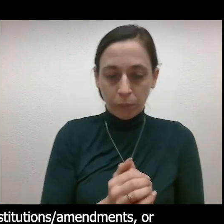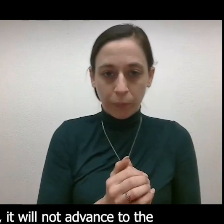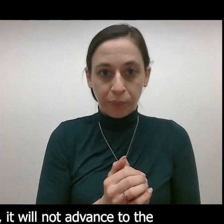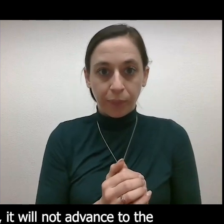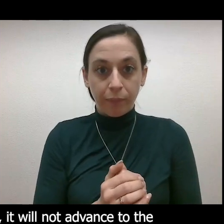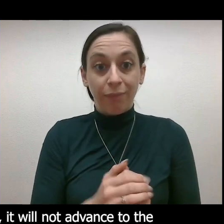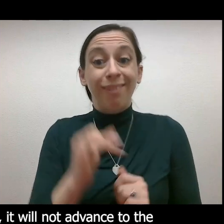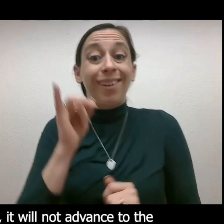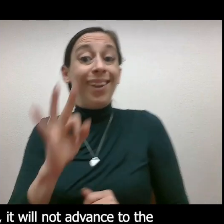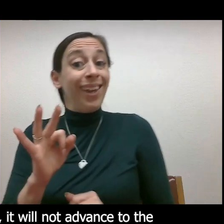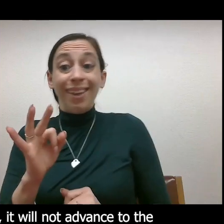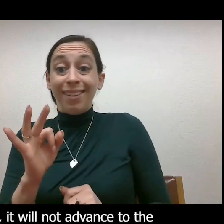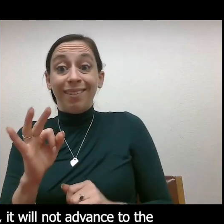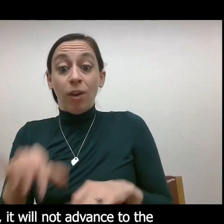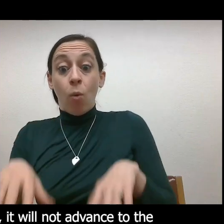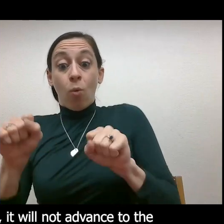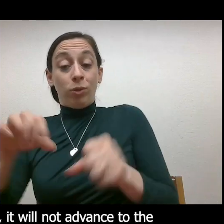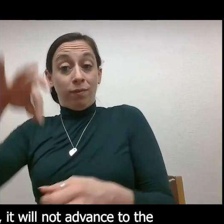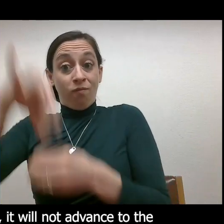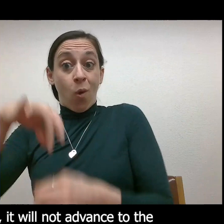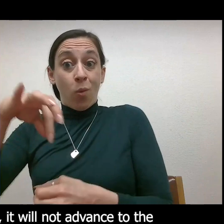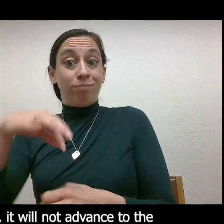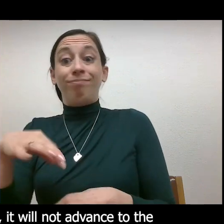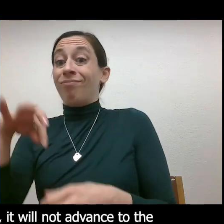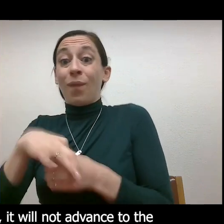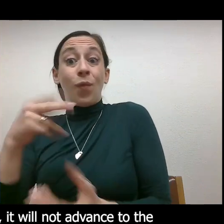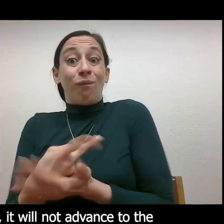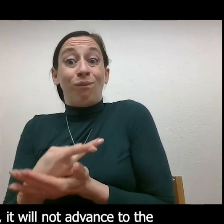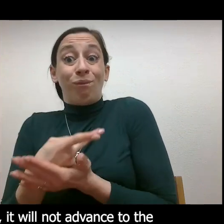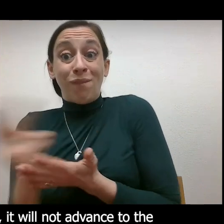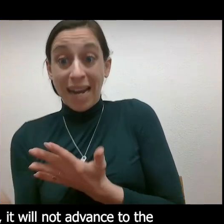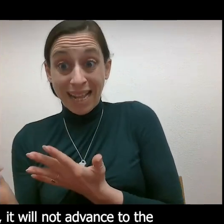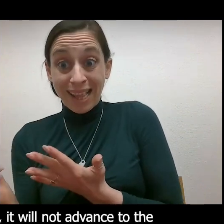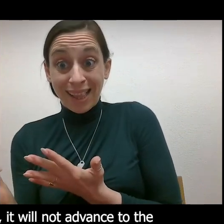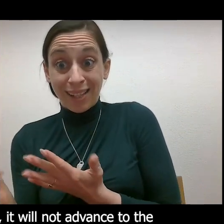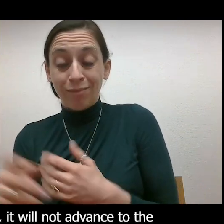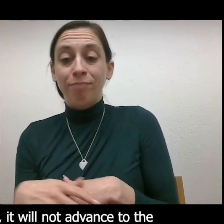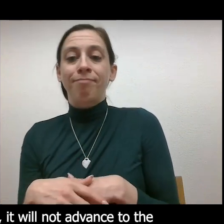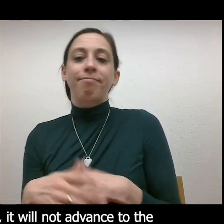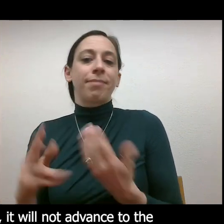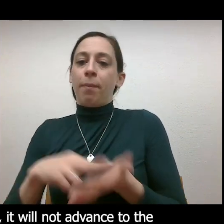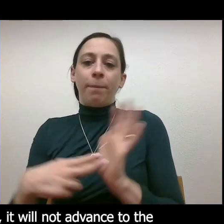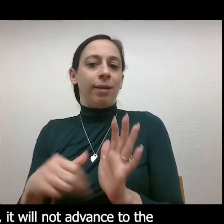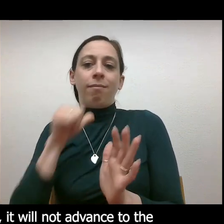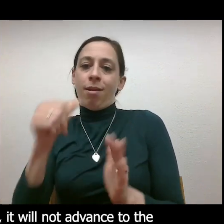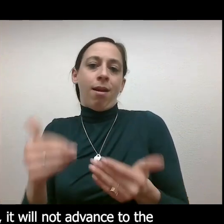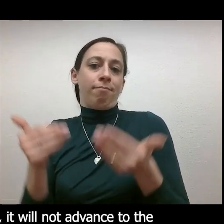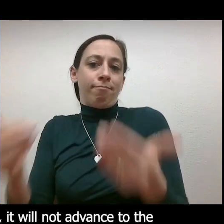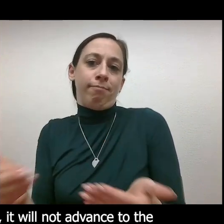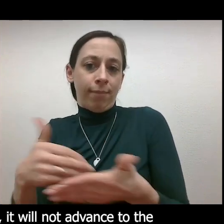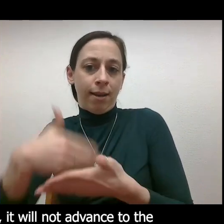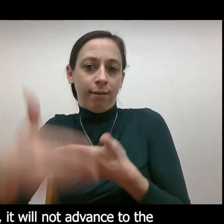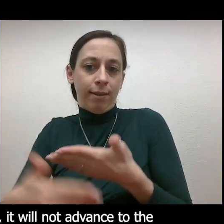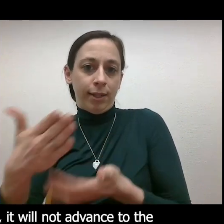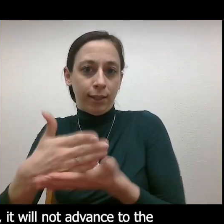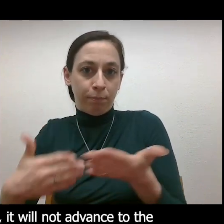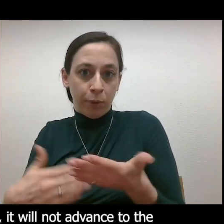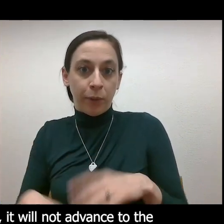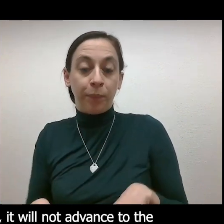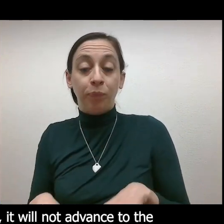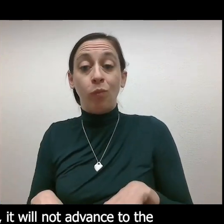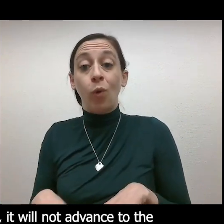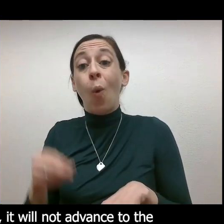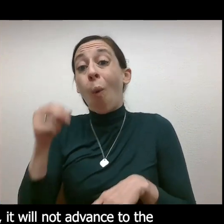is. If the committee holds a vote and it fails, it will not advance to the next stage.